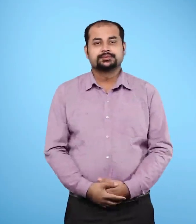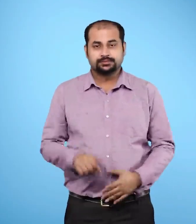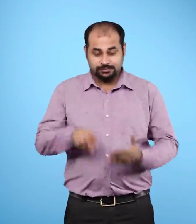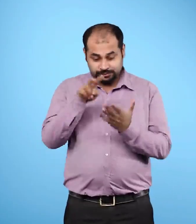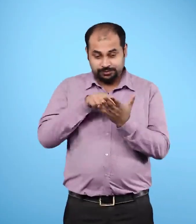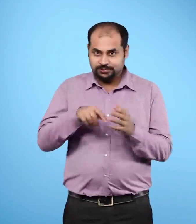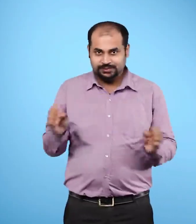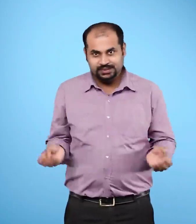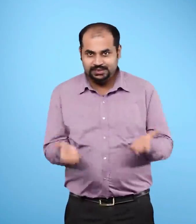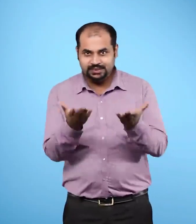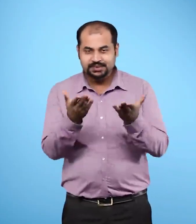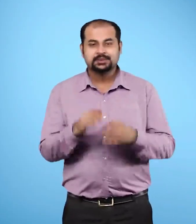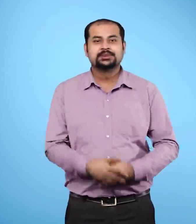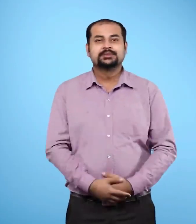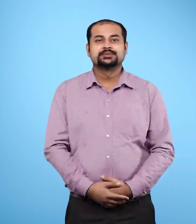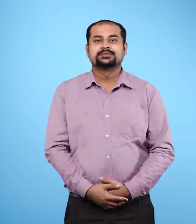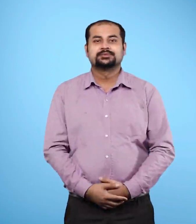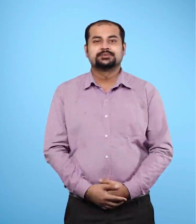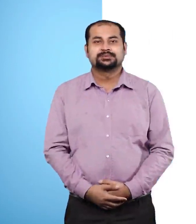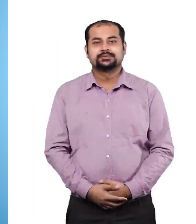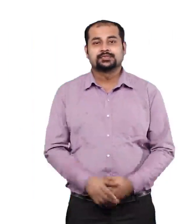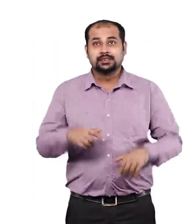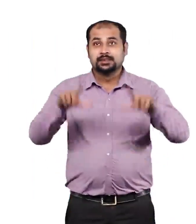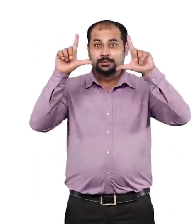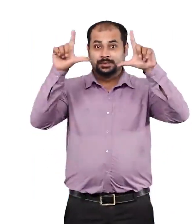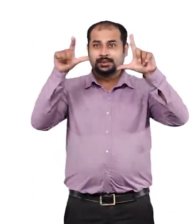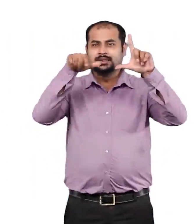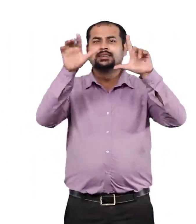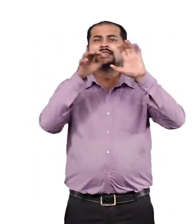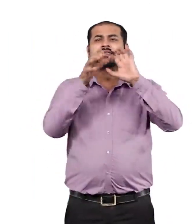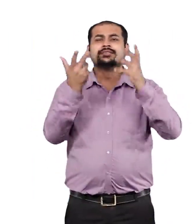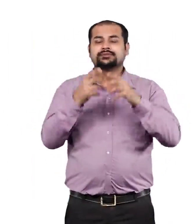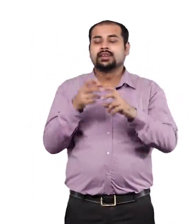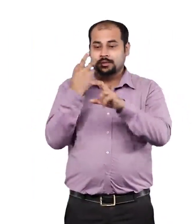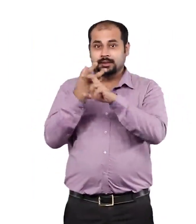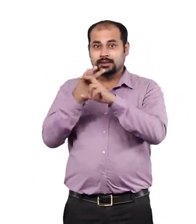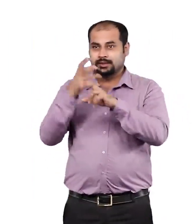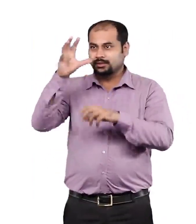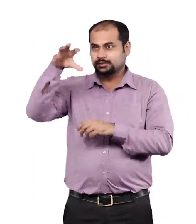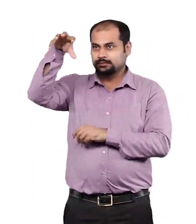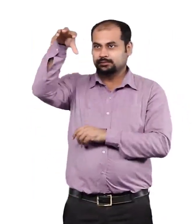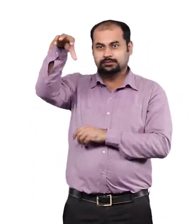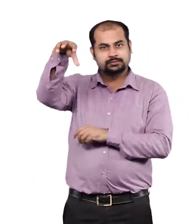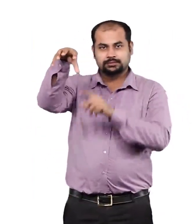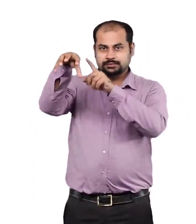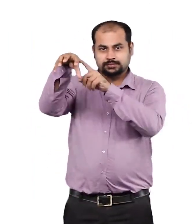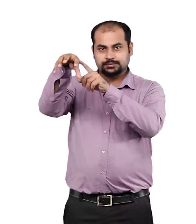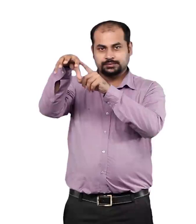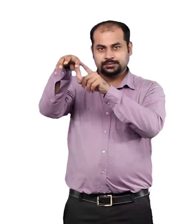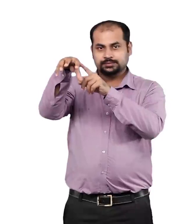Let's begin reading this page. The picture shows an ant sitting beside a stone at the top right